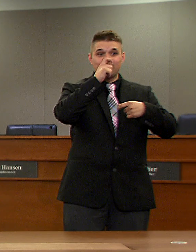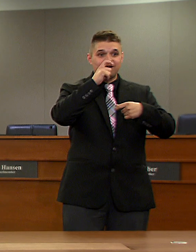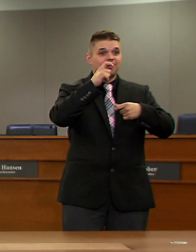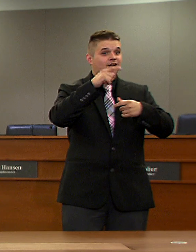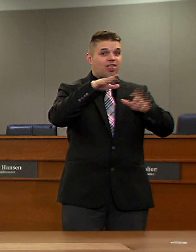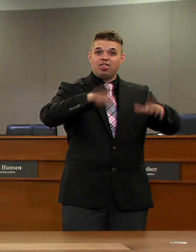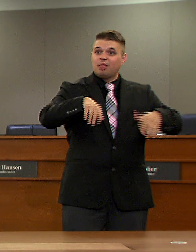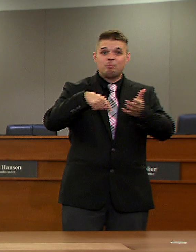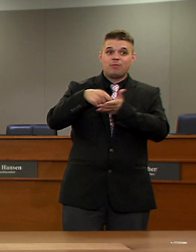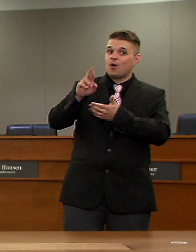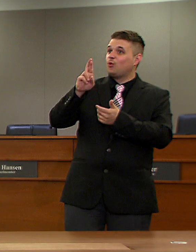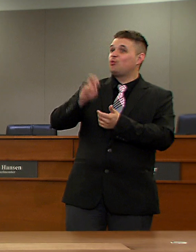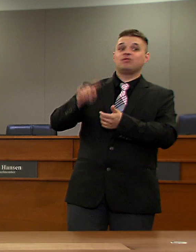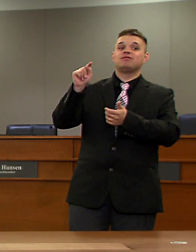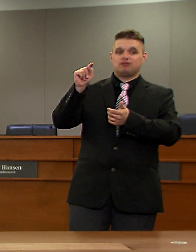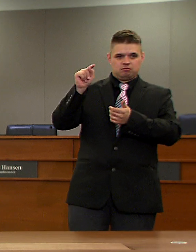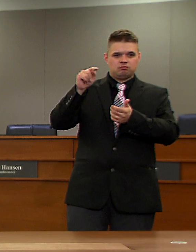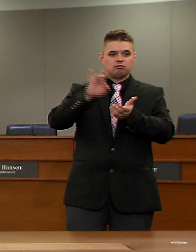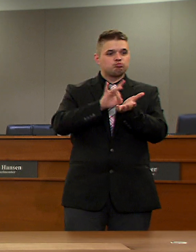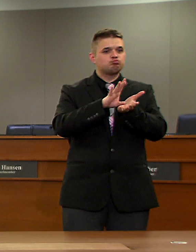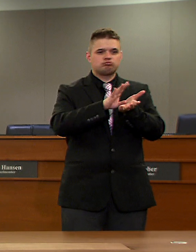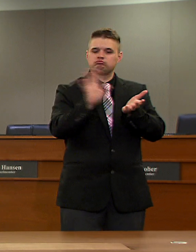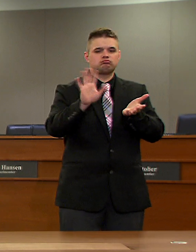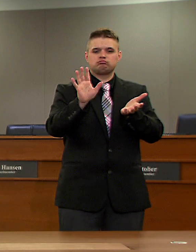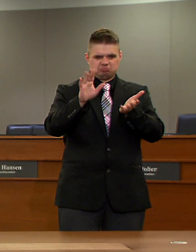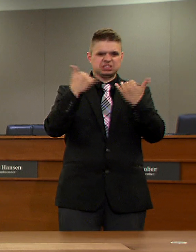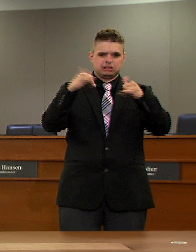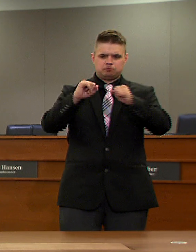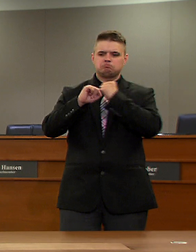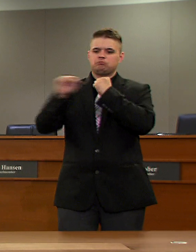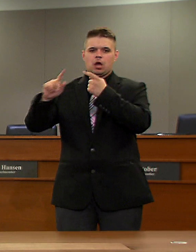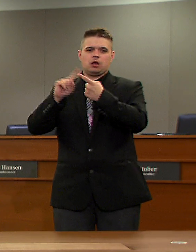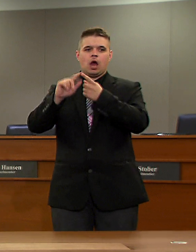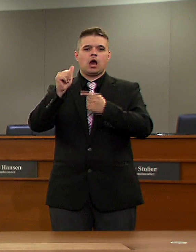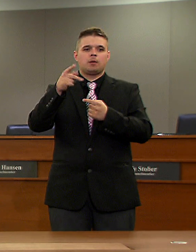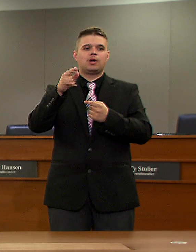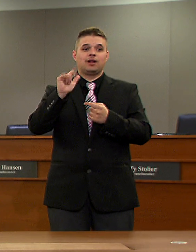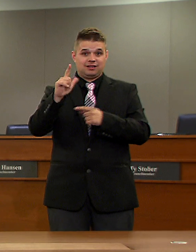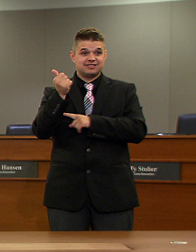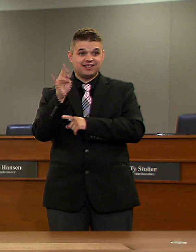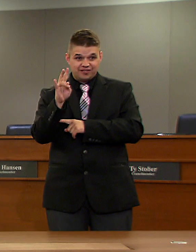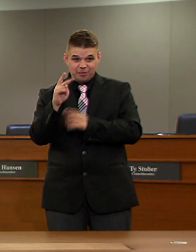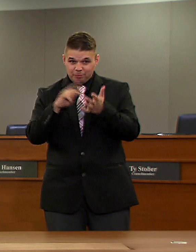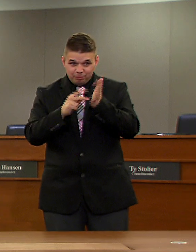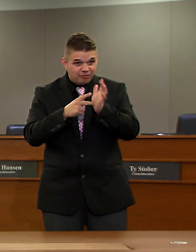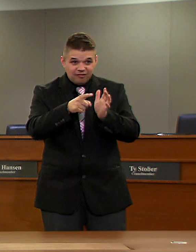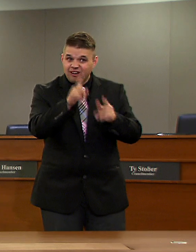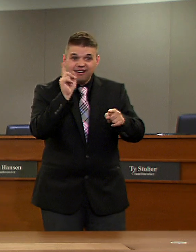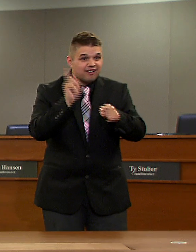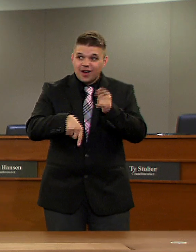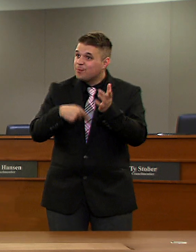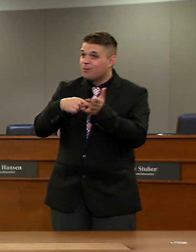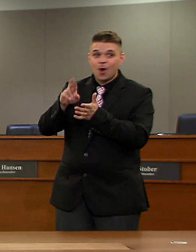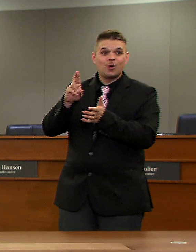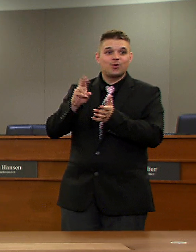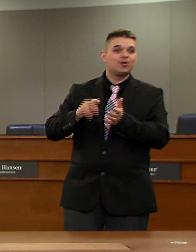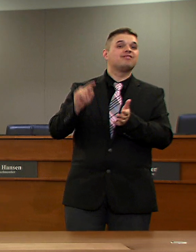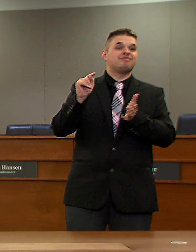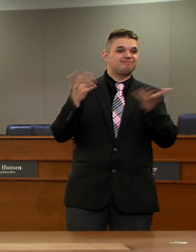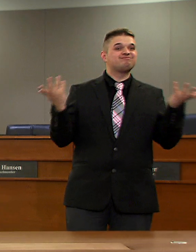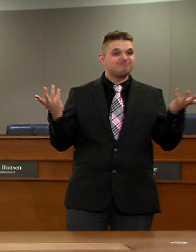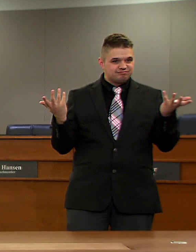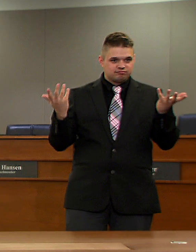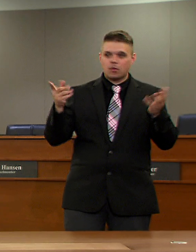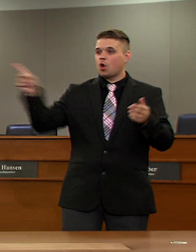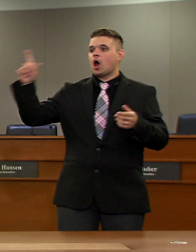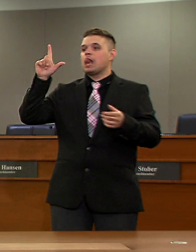April 17th. And what this means is that if you're unable to pay rent, a landlord cannot serve a